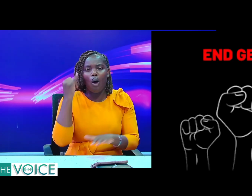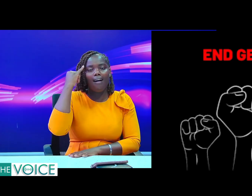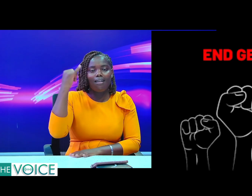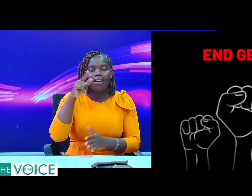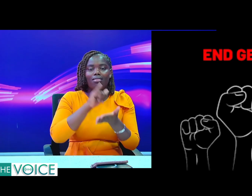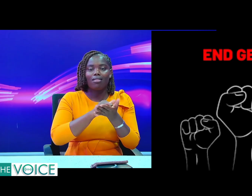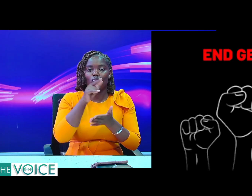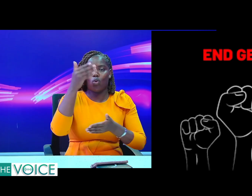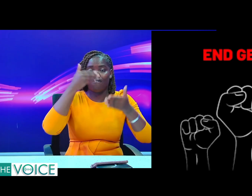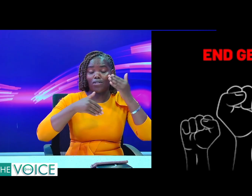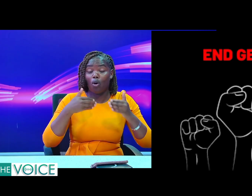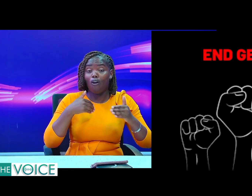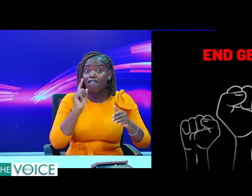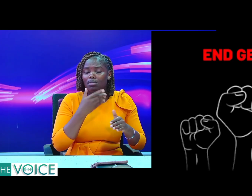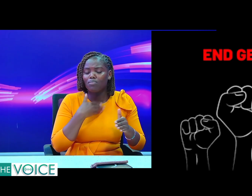and this different vocabulary.